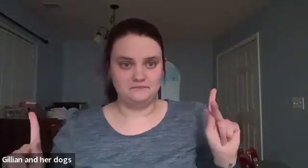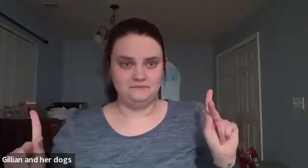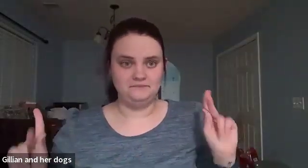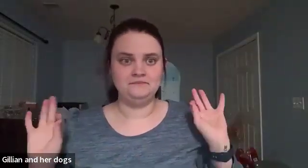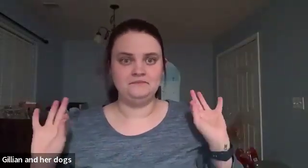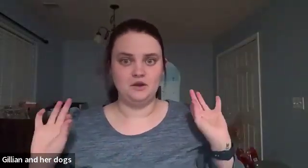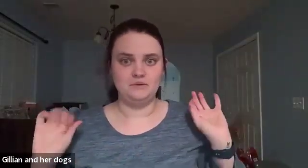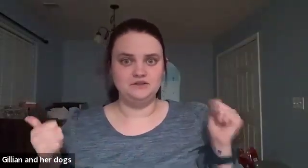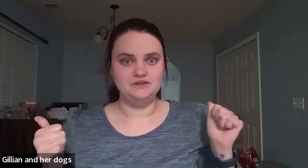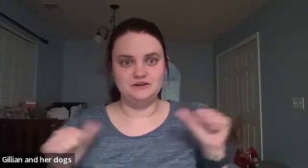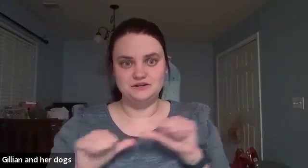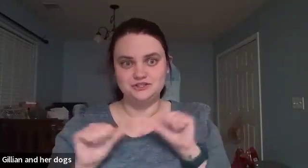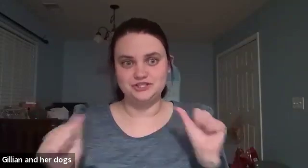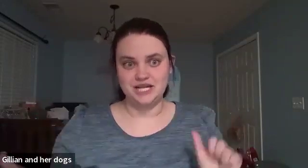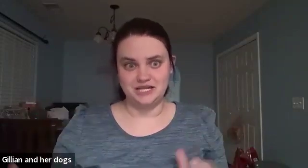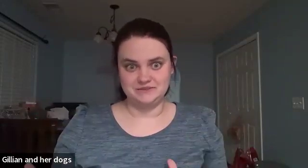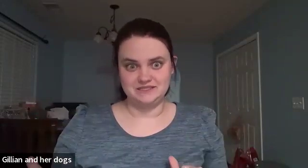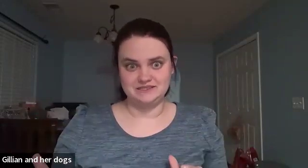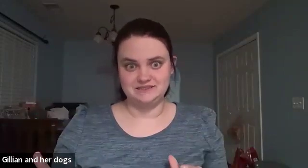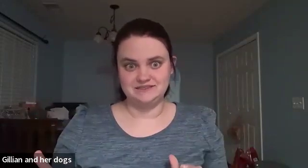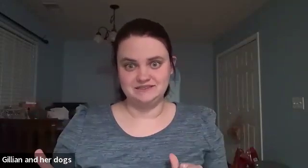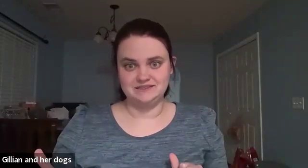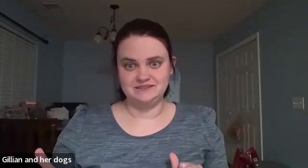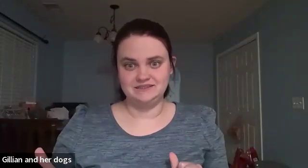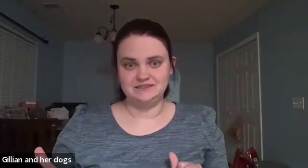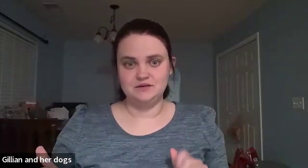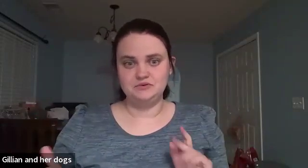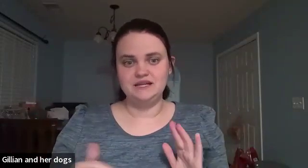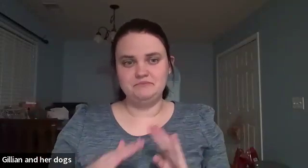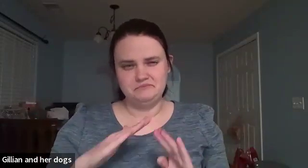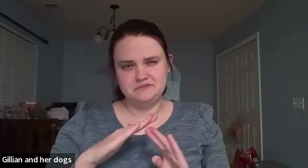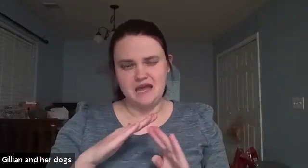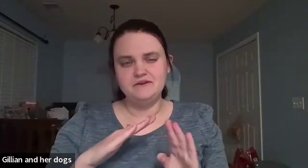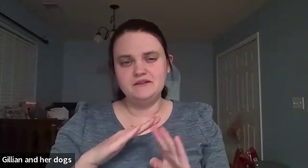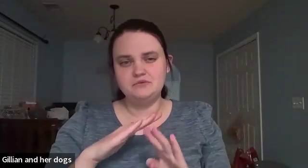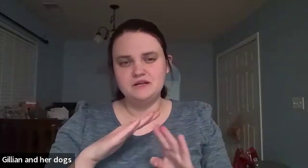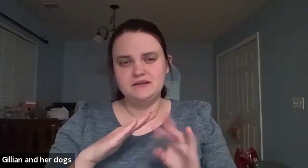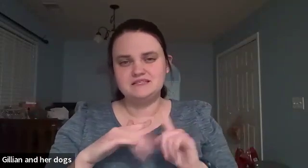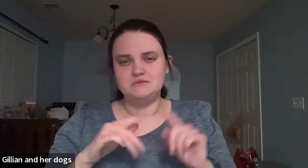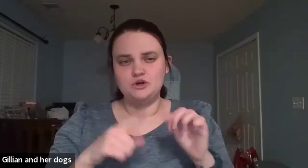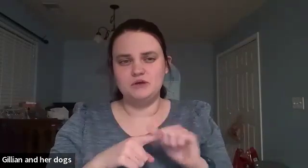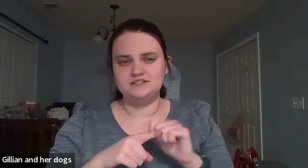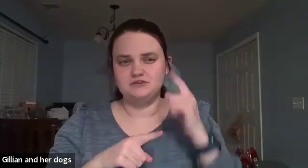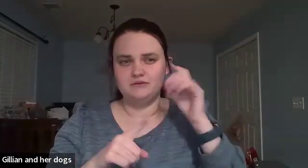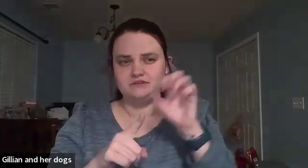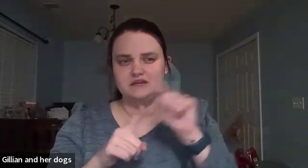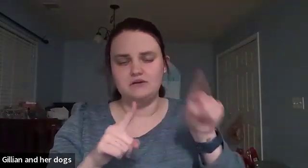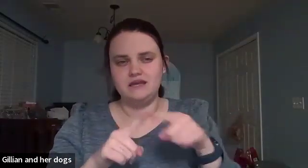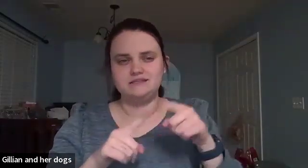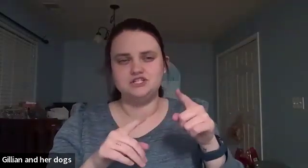Okay, are we good on our shapes? They're pretty, I feel like they're pretty basic. The more you practice, you kind of will see, okay, it's